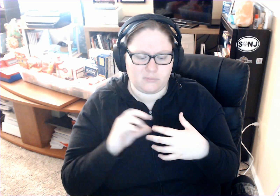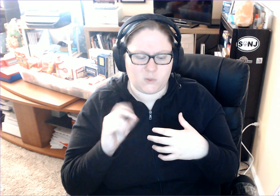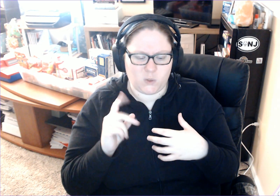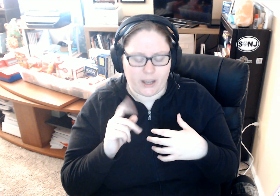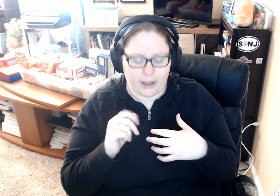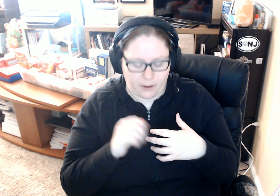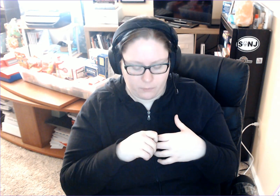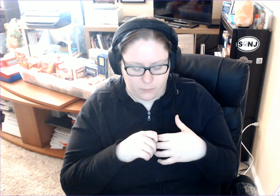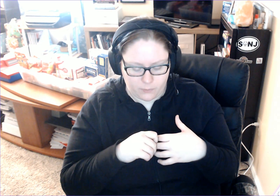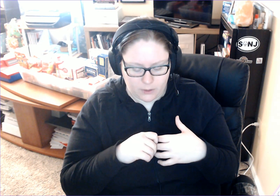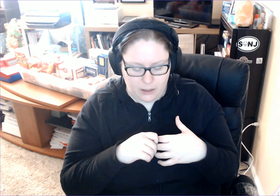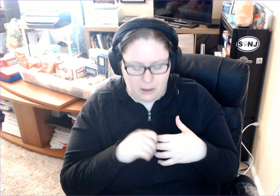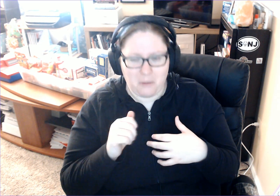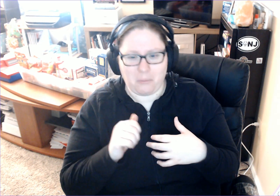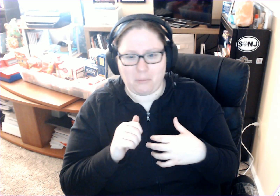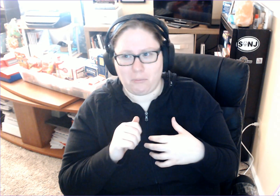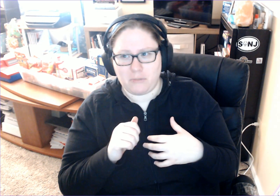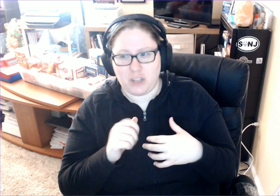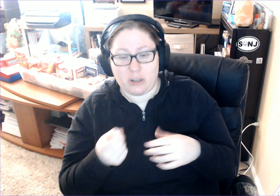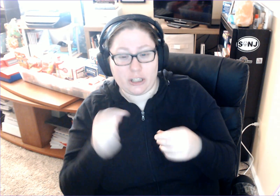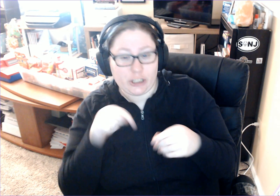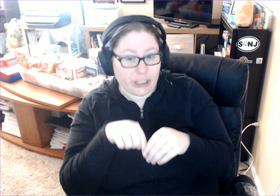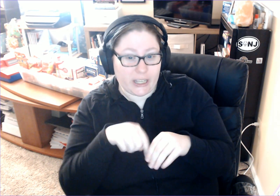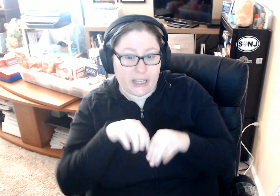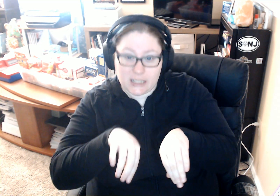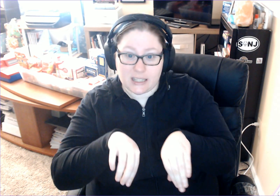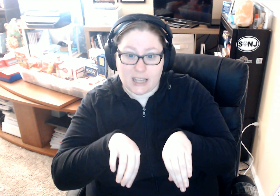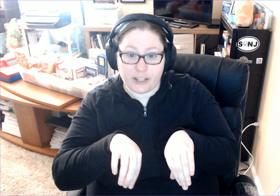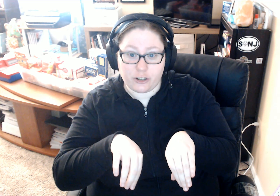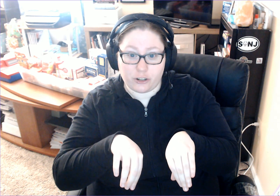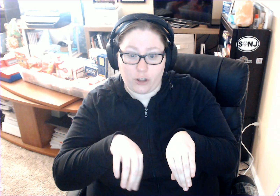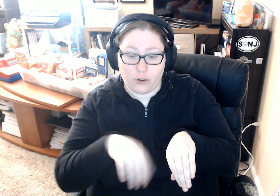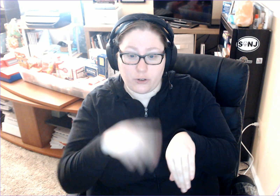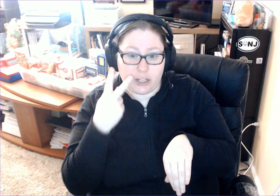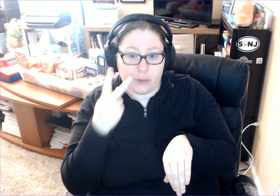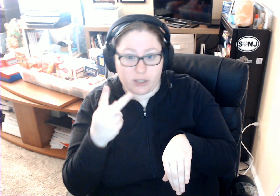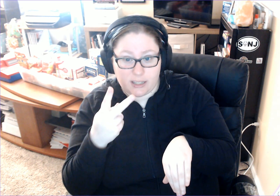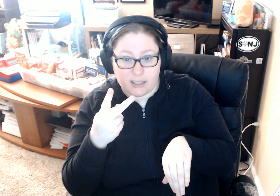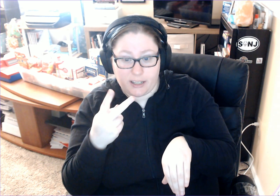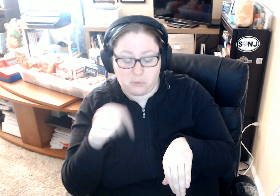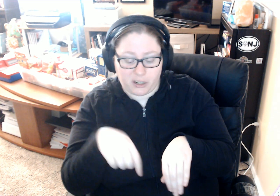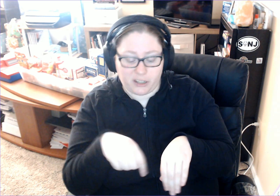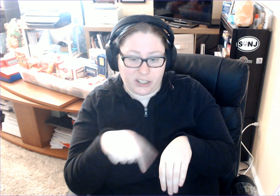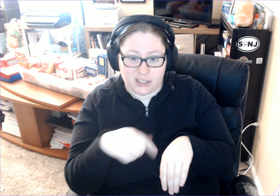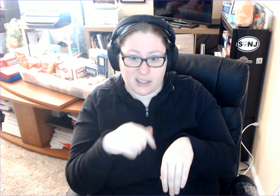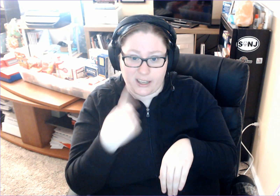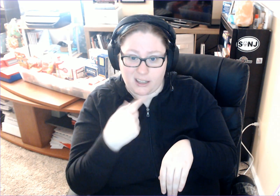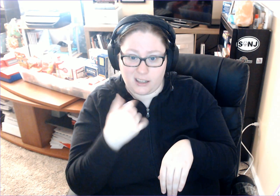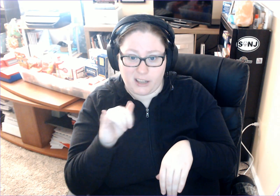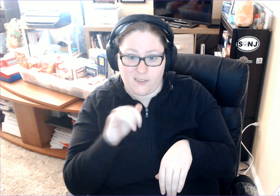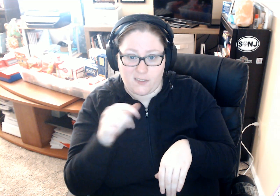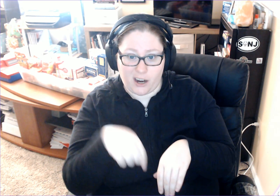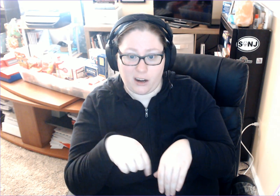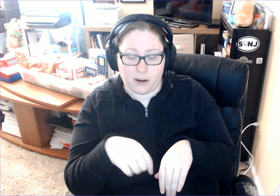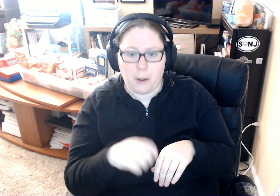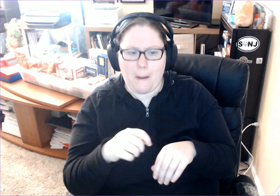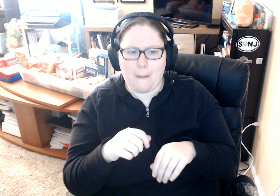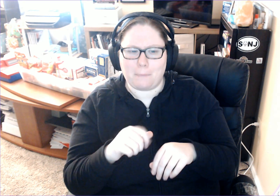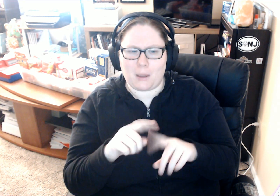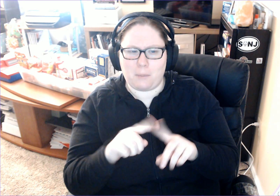Okay. You can look inside your clothes and you can see what it looks like in there, but you